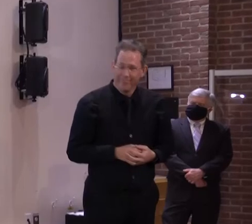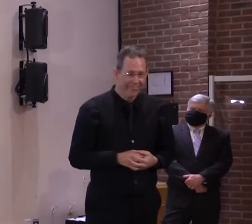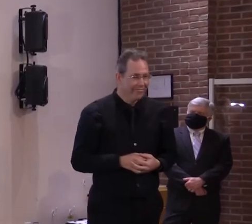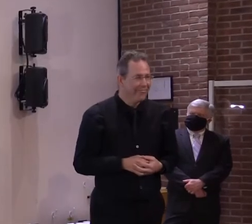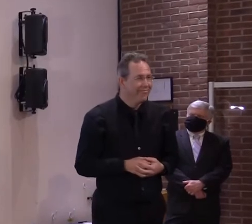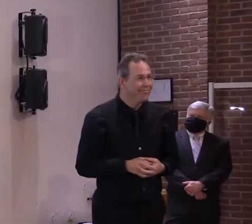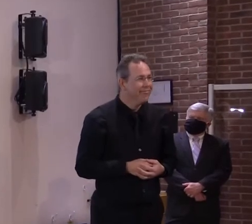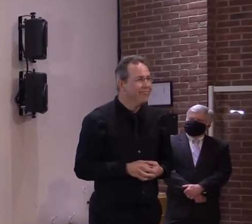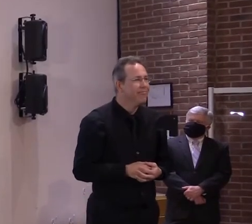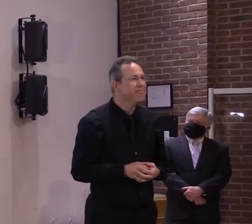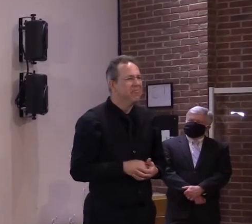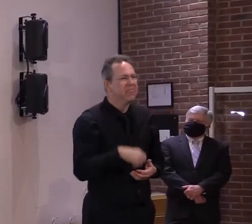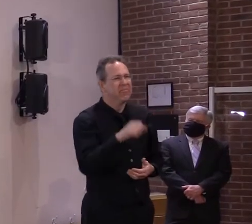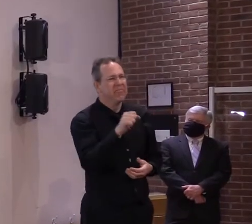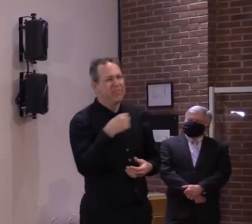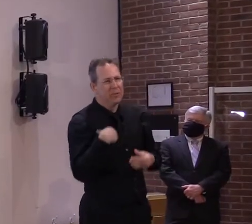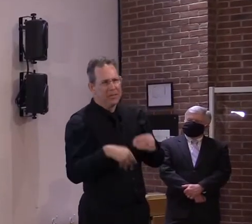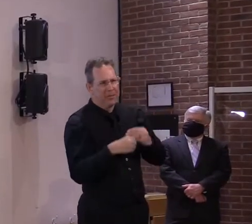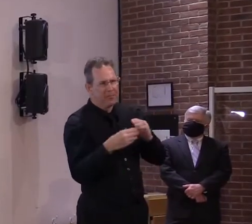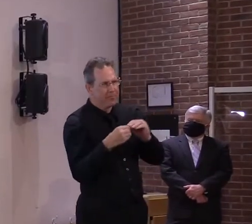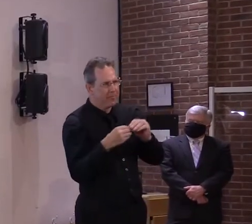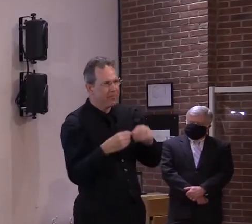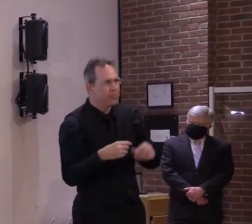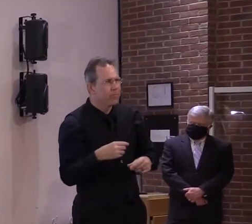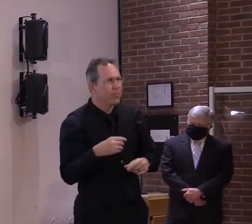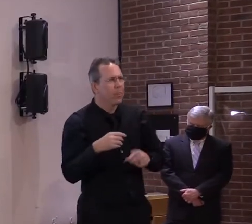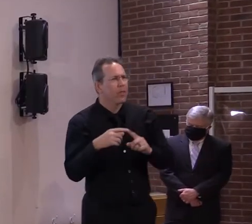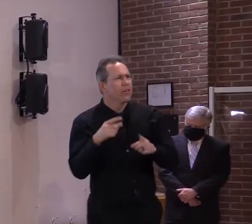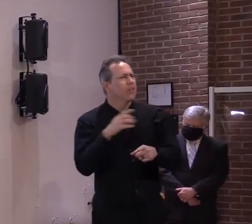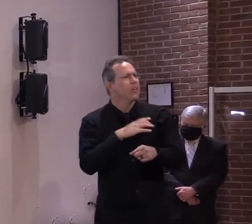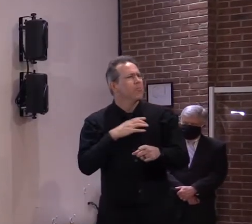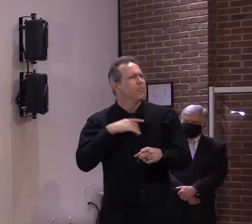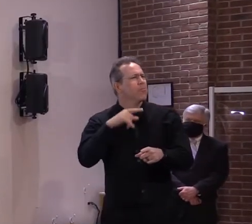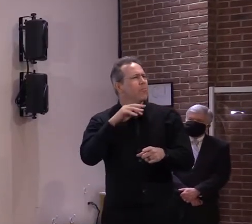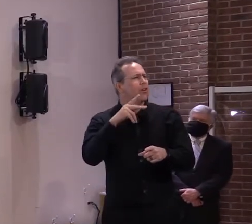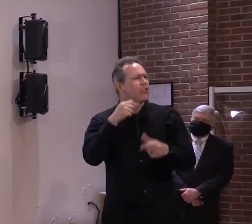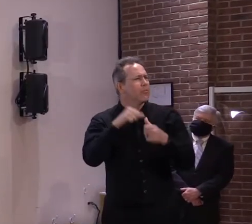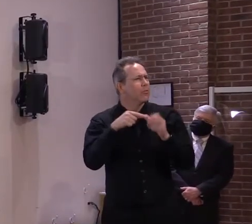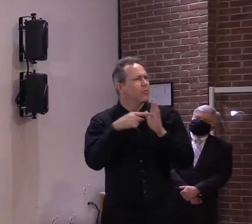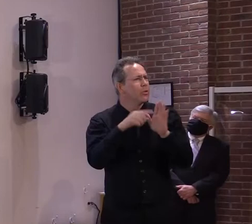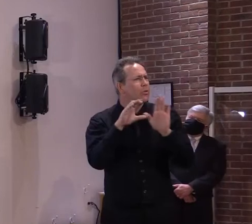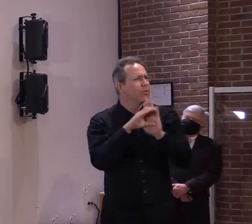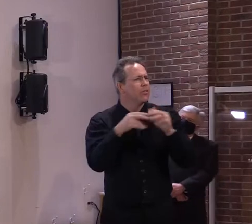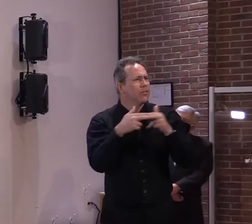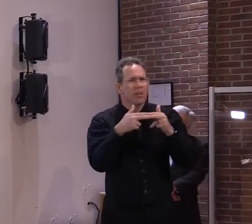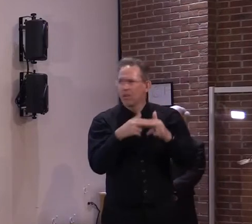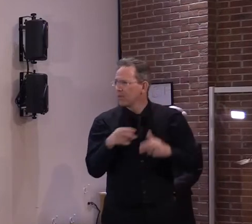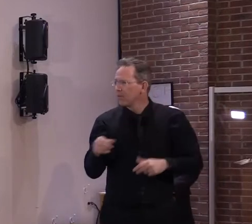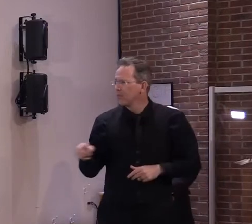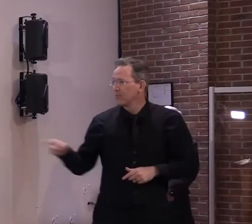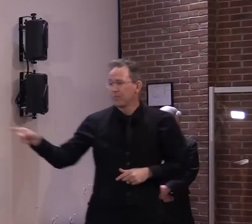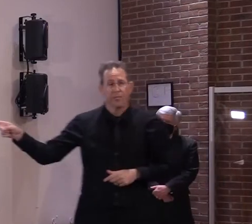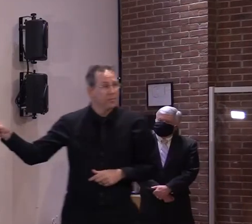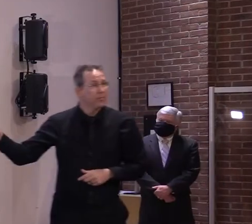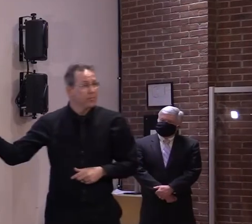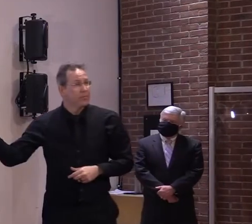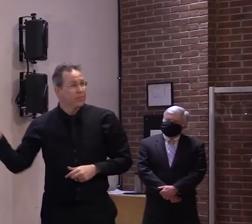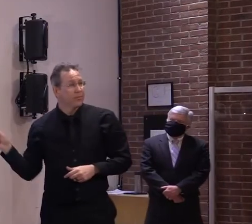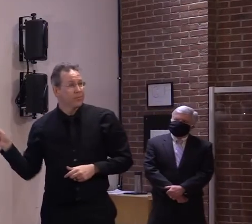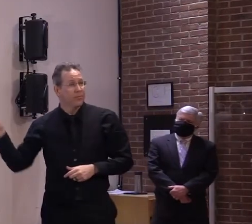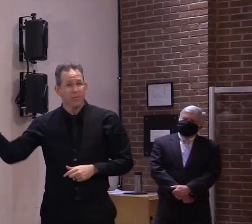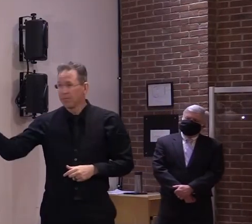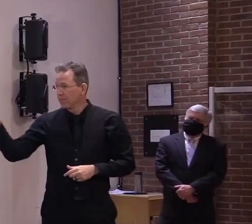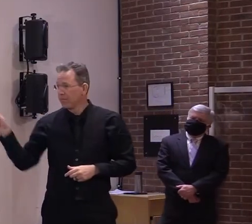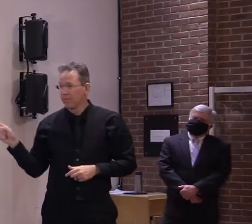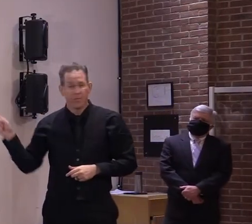Now, Commissioner Pichek showed this slide of the projections, and we veered off of the, we'll call it the worst